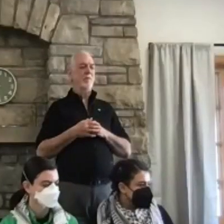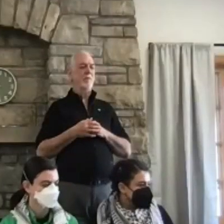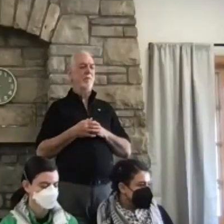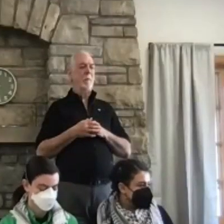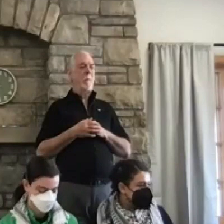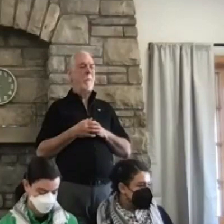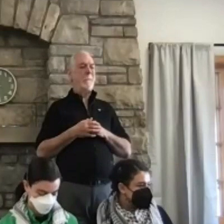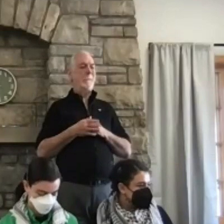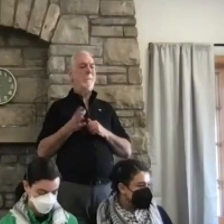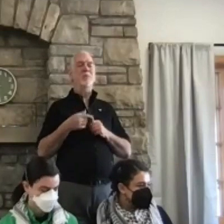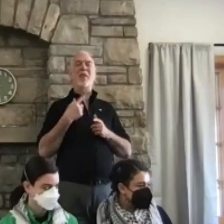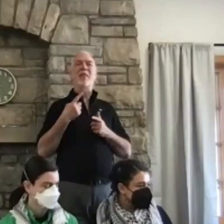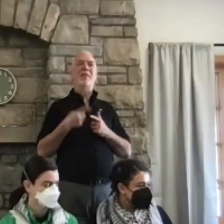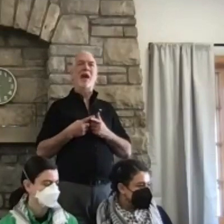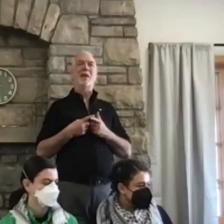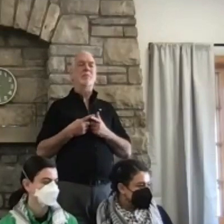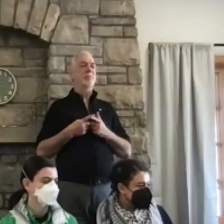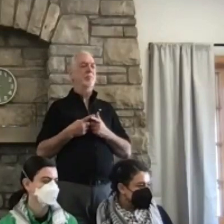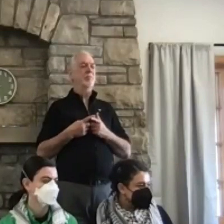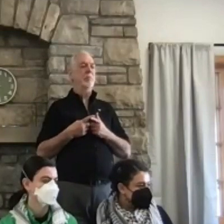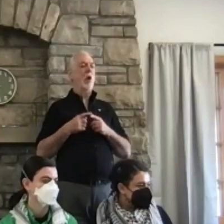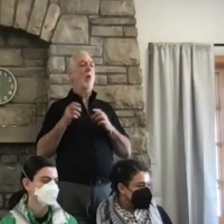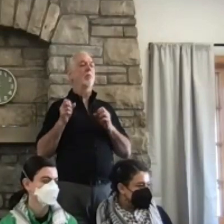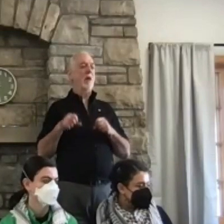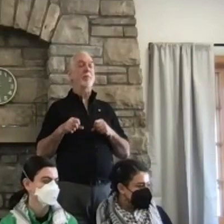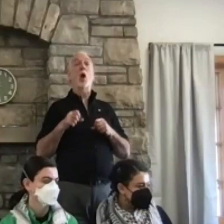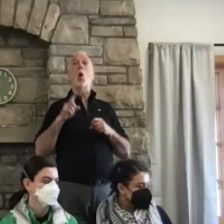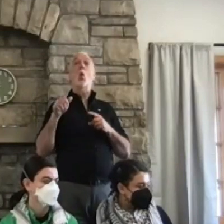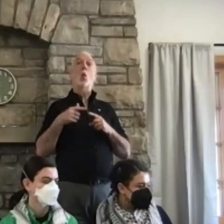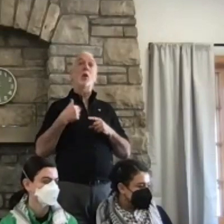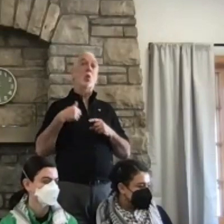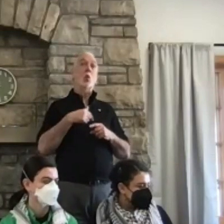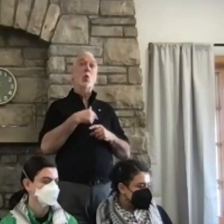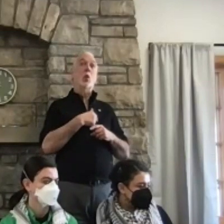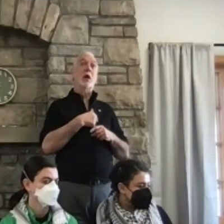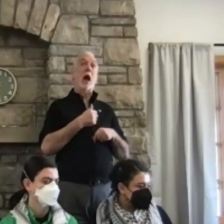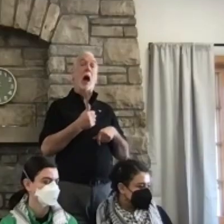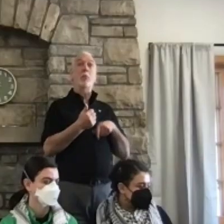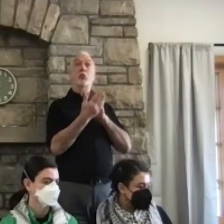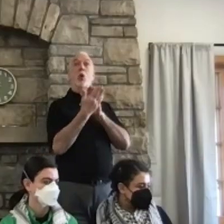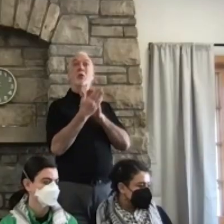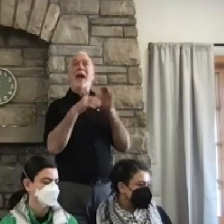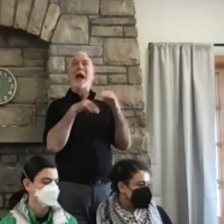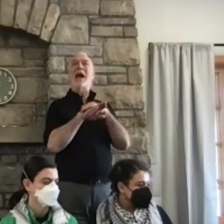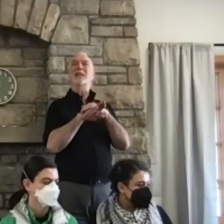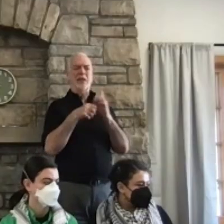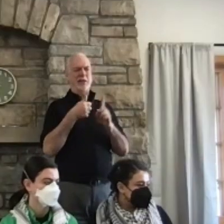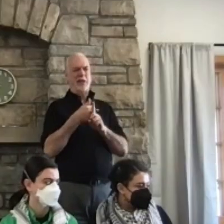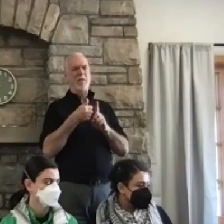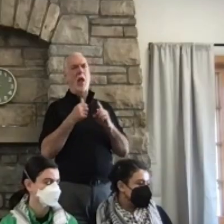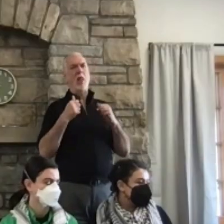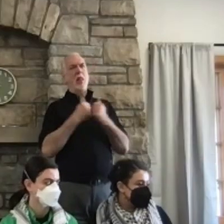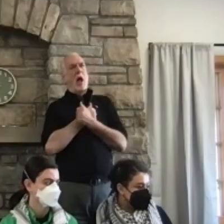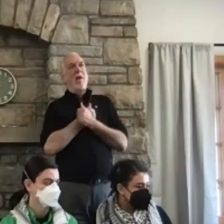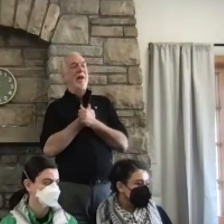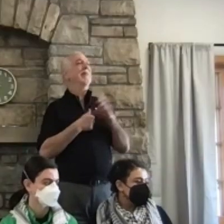Okay, and then when we approach access from a place of love, we create a world where disabled